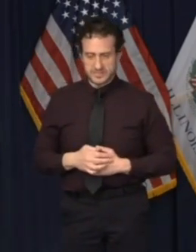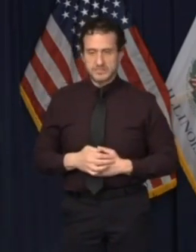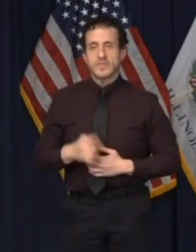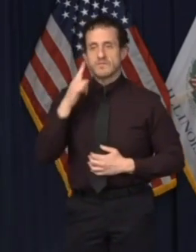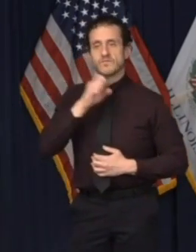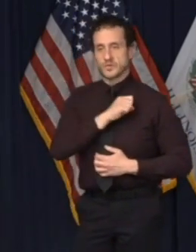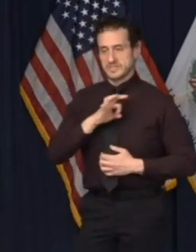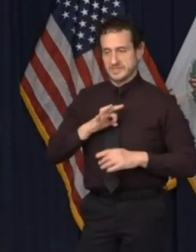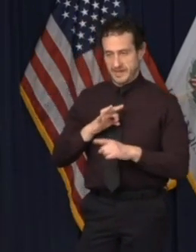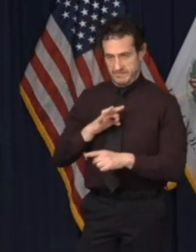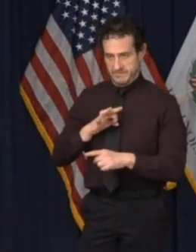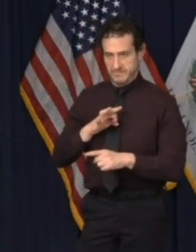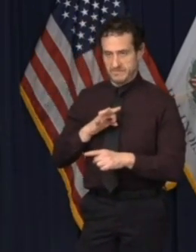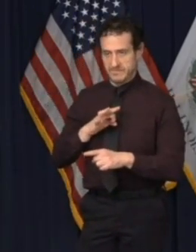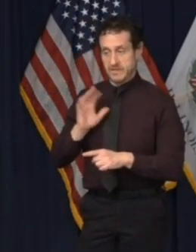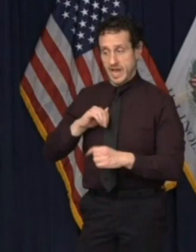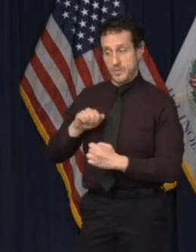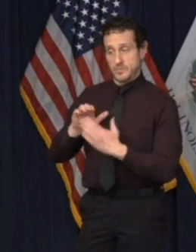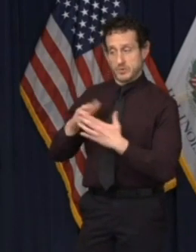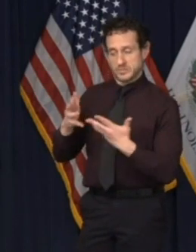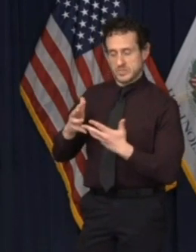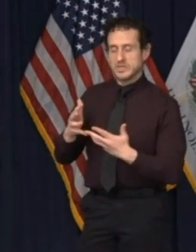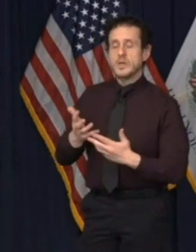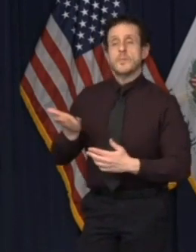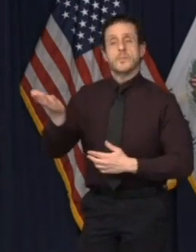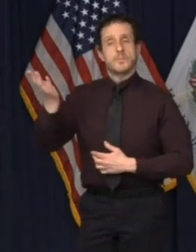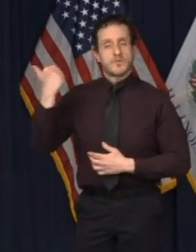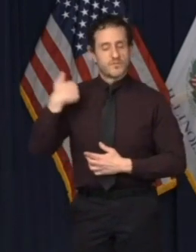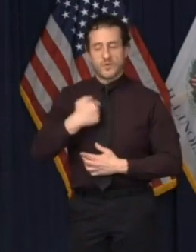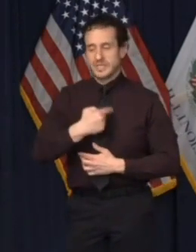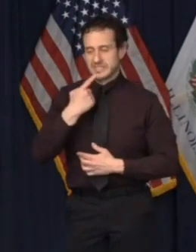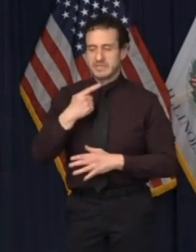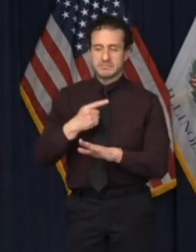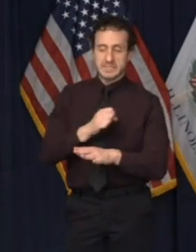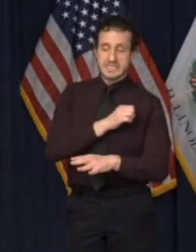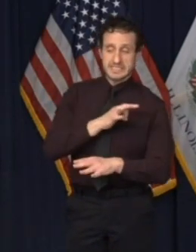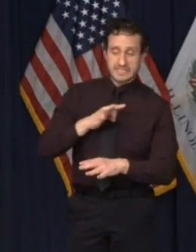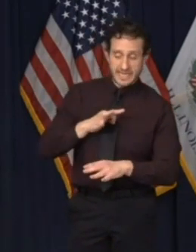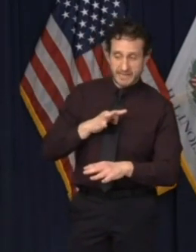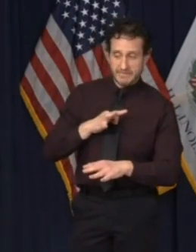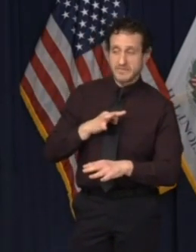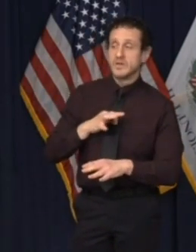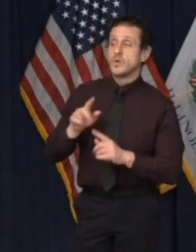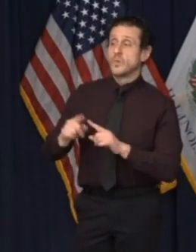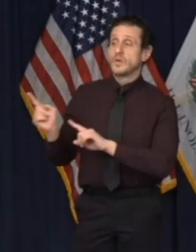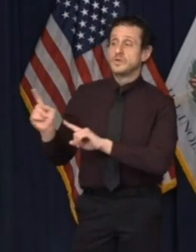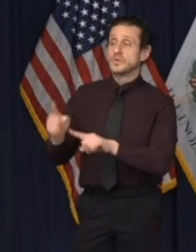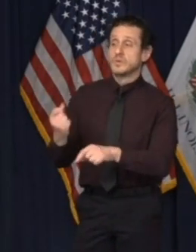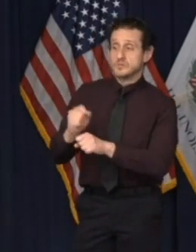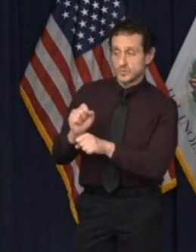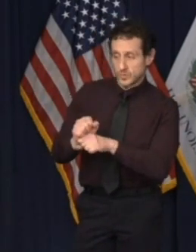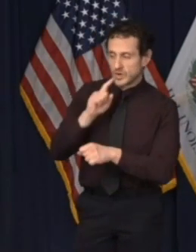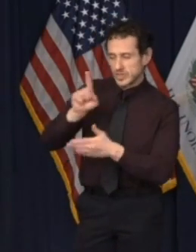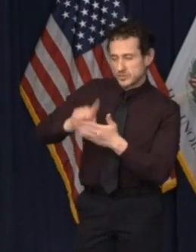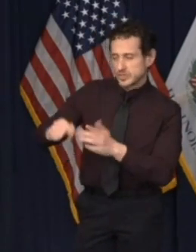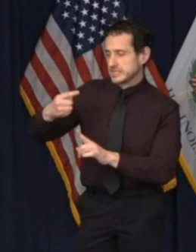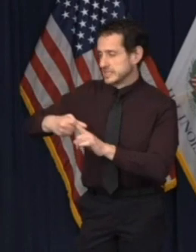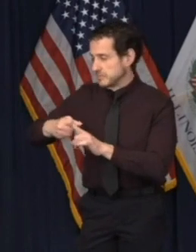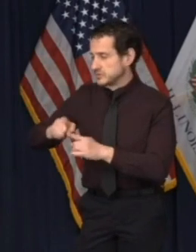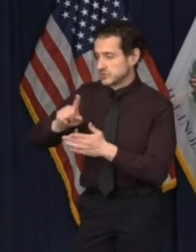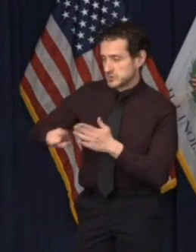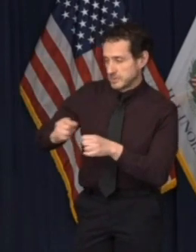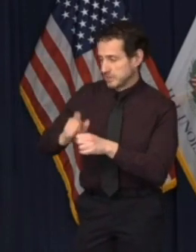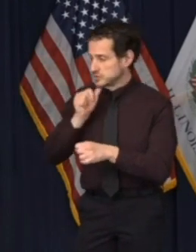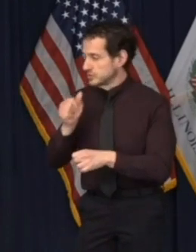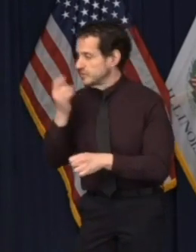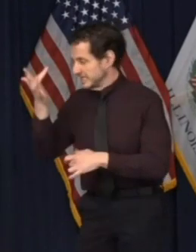staff. Where in prior weeks we've advised that staff be given pre-shift wellness checks, including